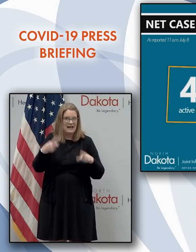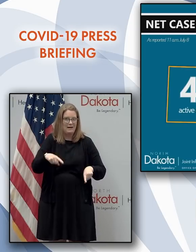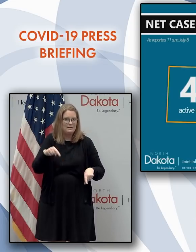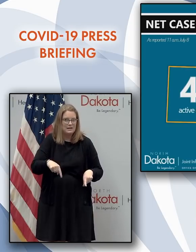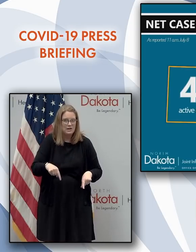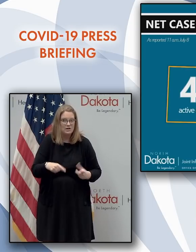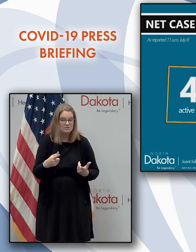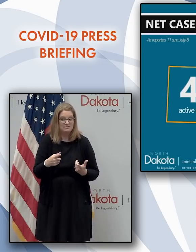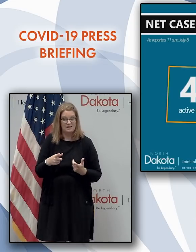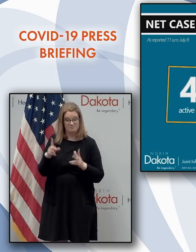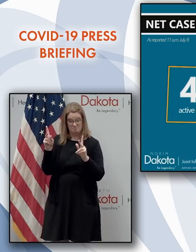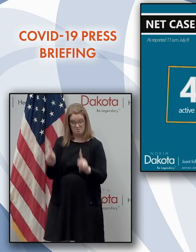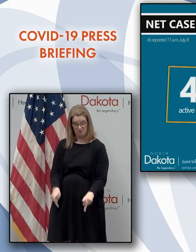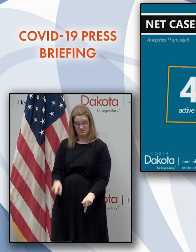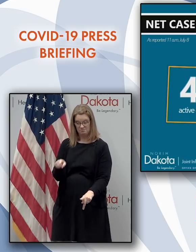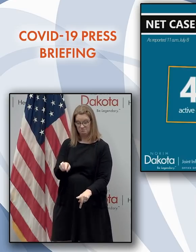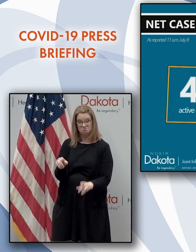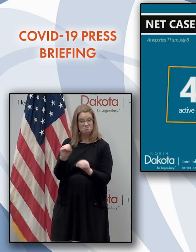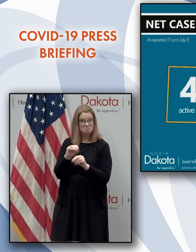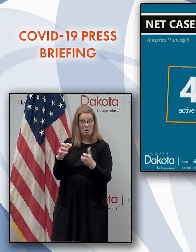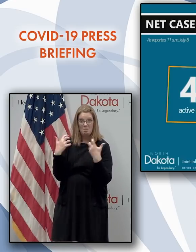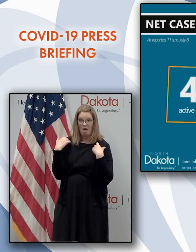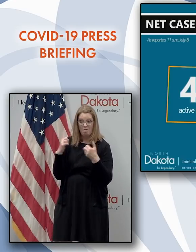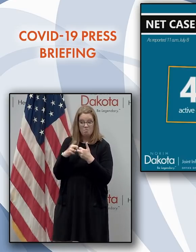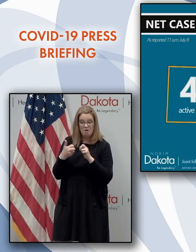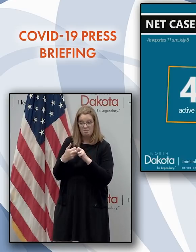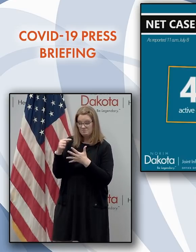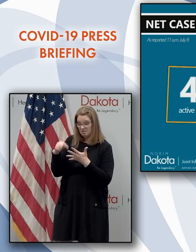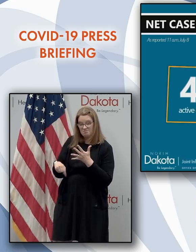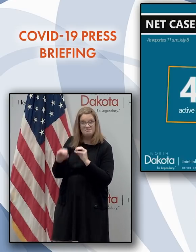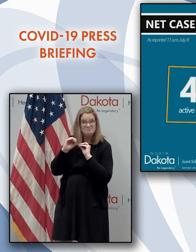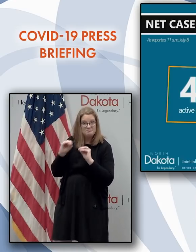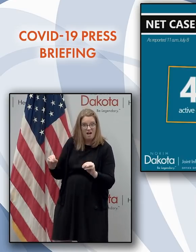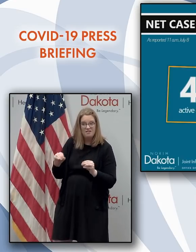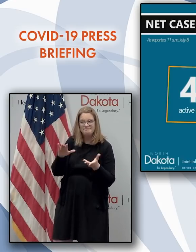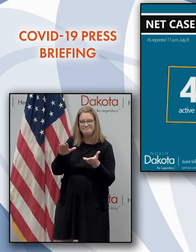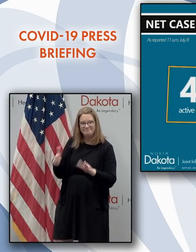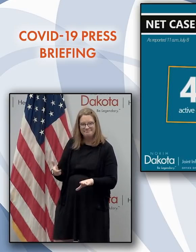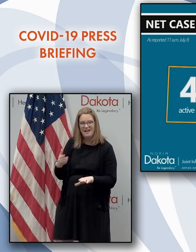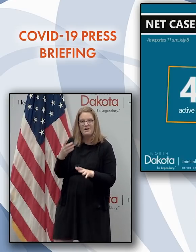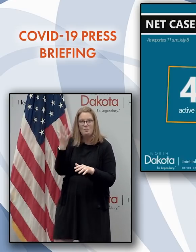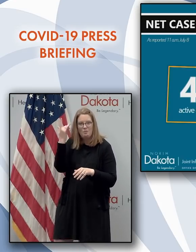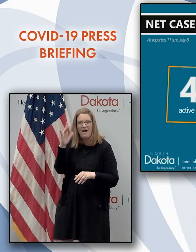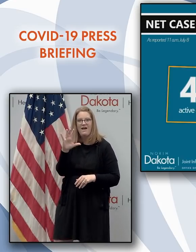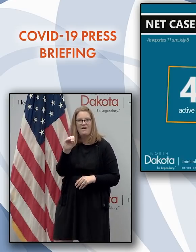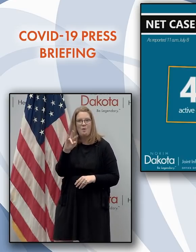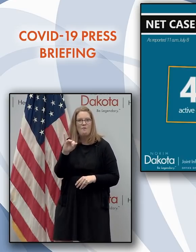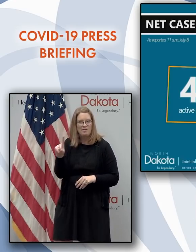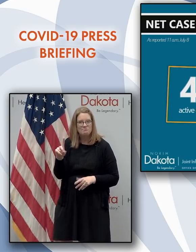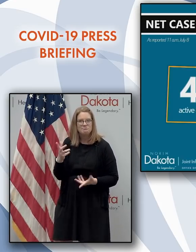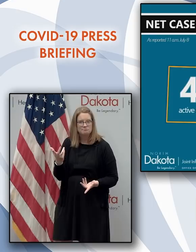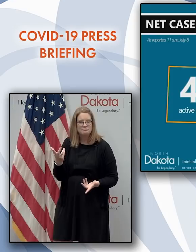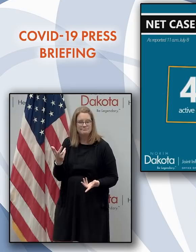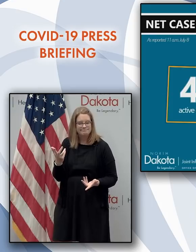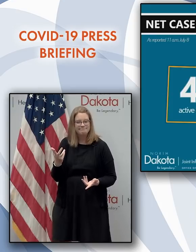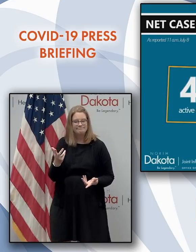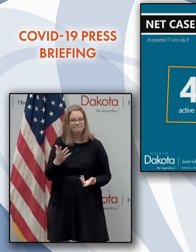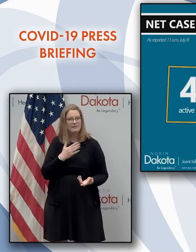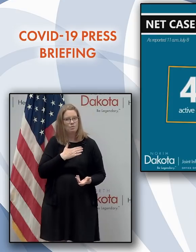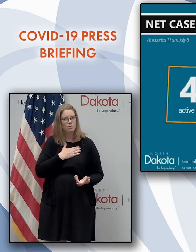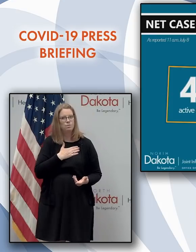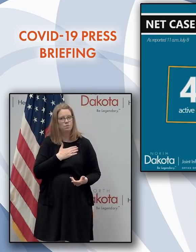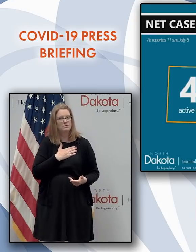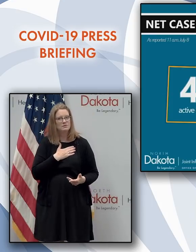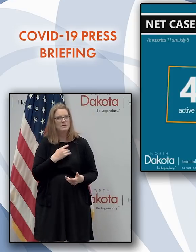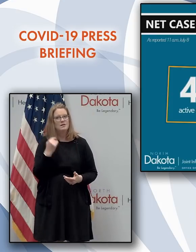passed with COVID without other underlying health conditions. So again, our